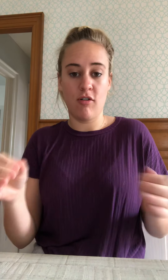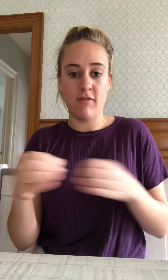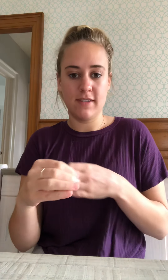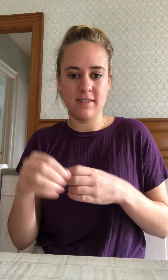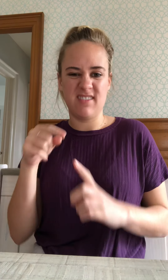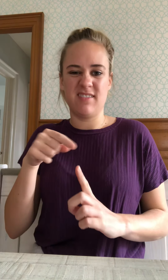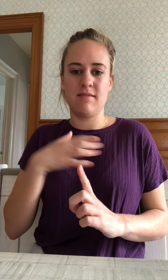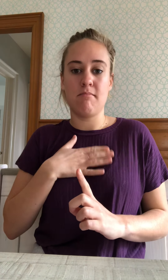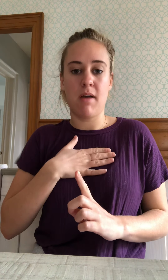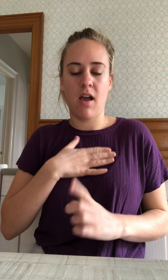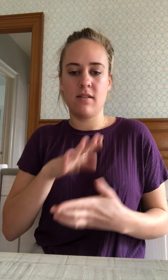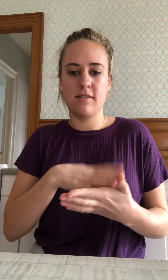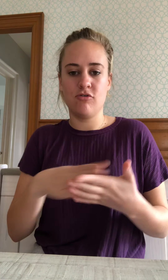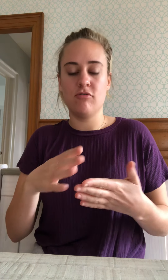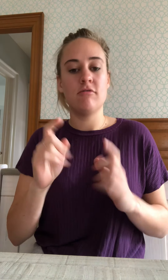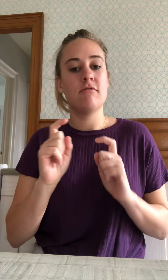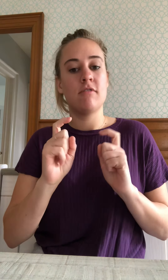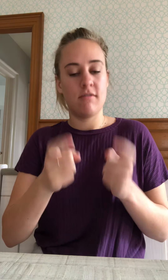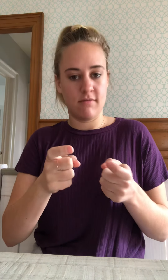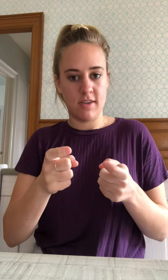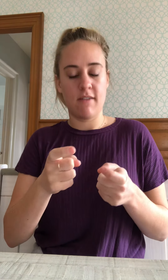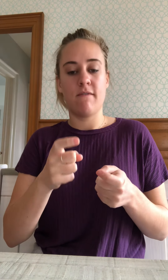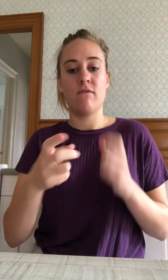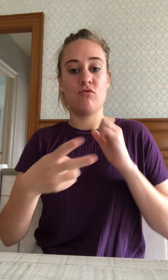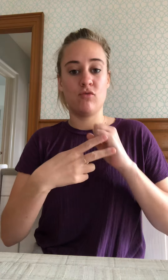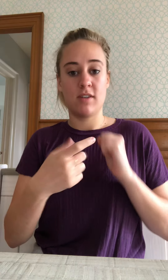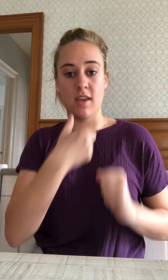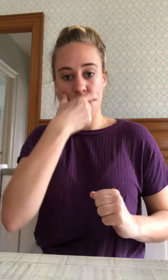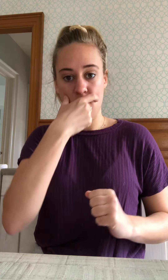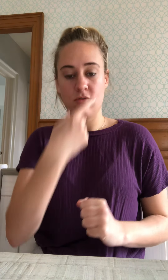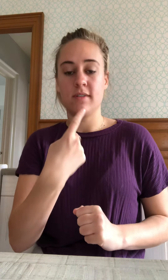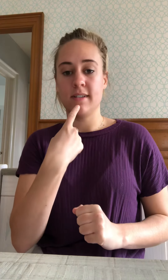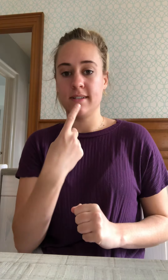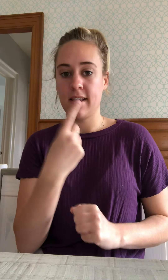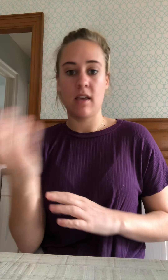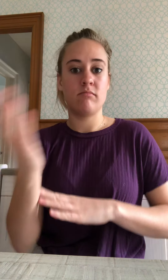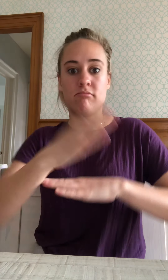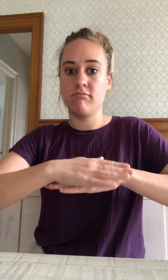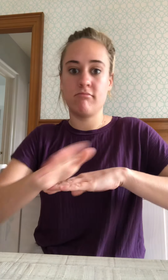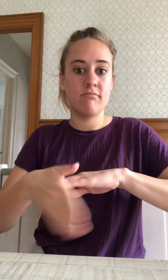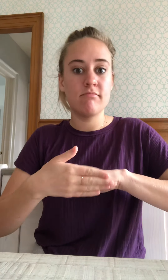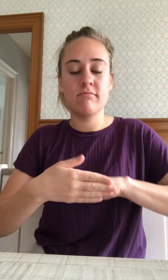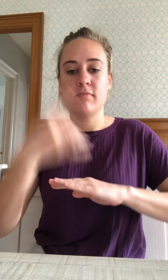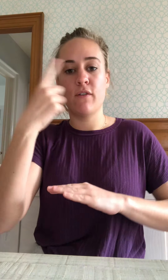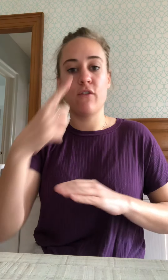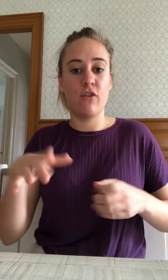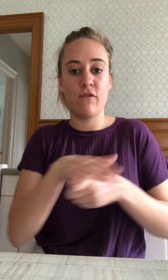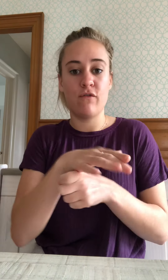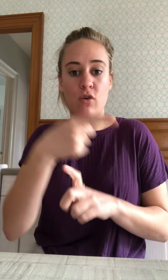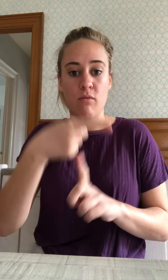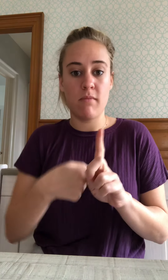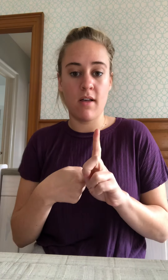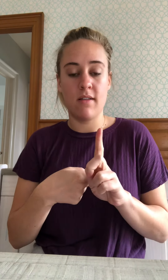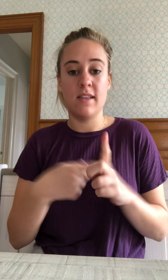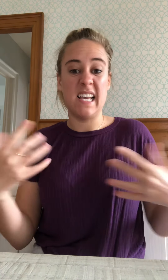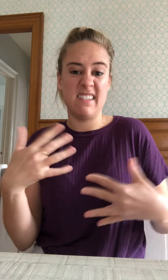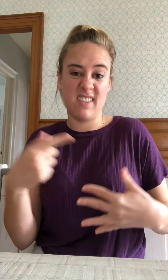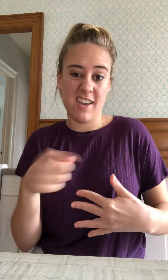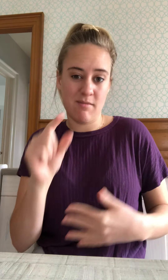say, wear them full-time for a month, and I scare patients a little bit. I say, if you don't wear them and the teeth